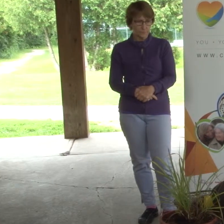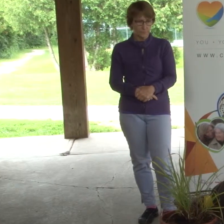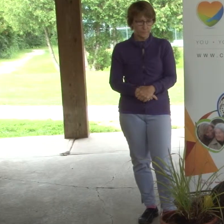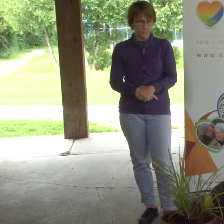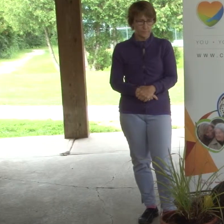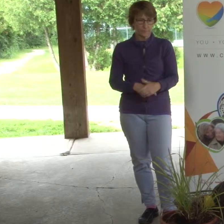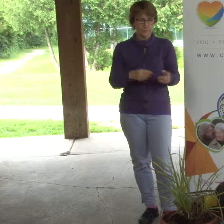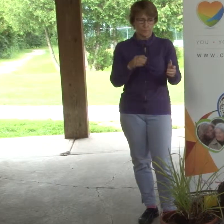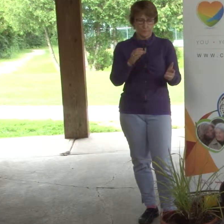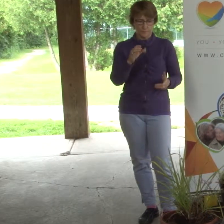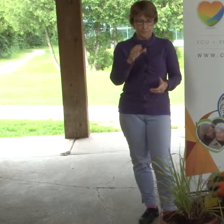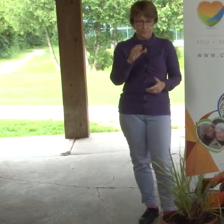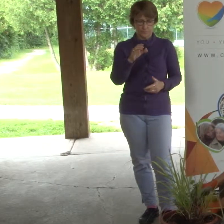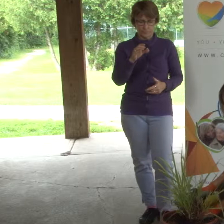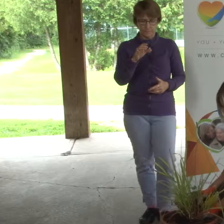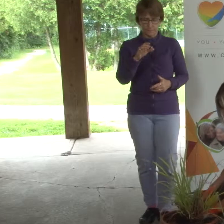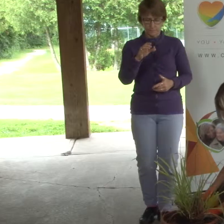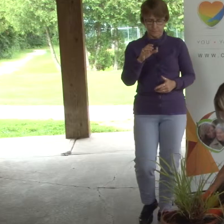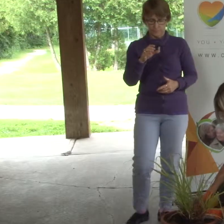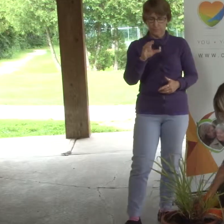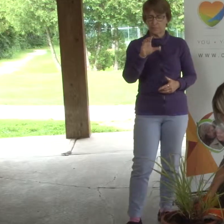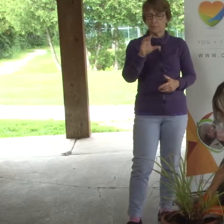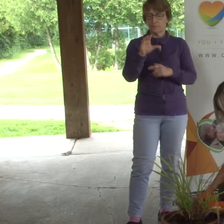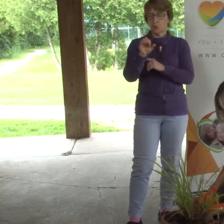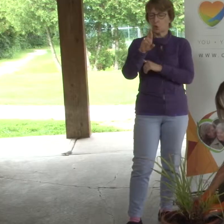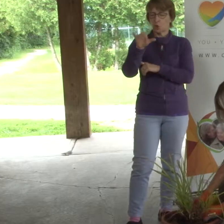We can put some of that curly leaf